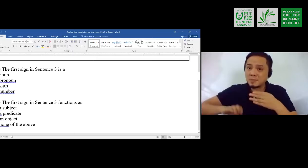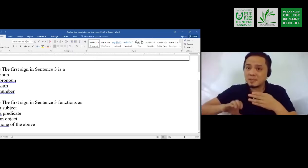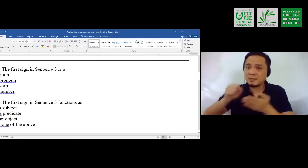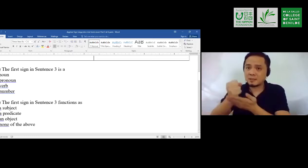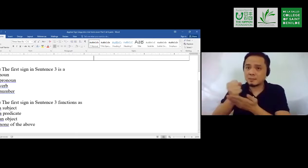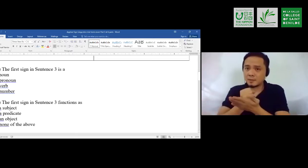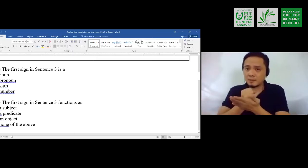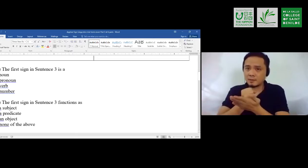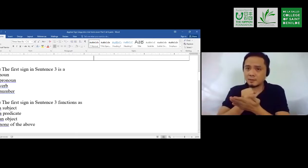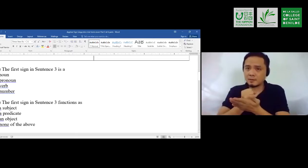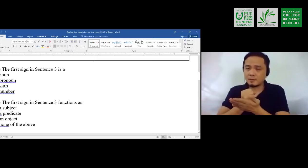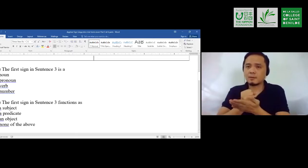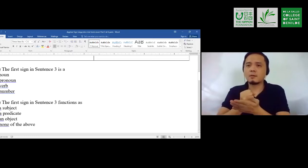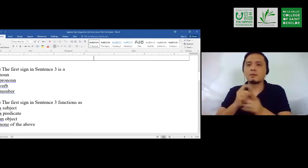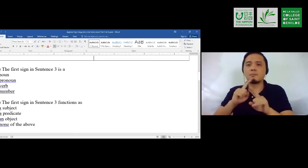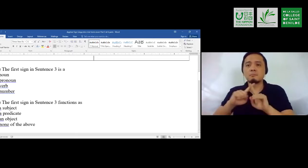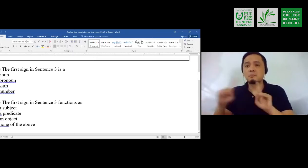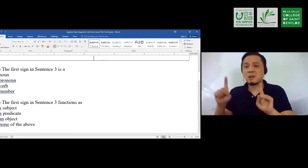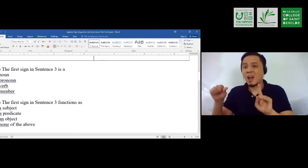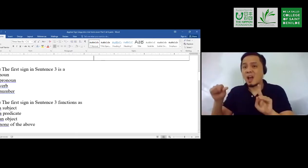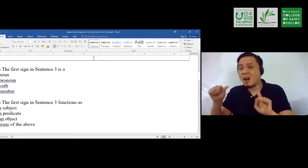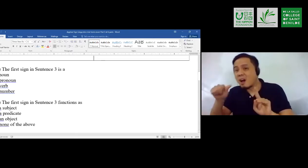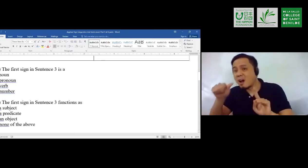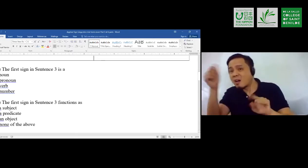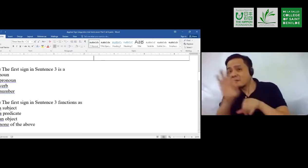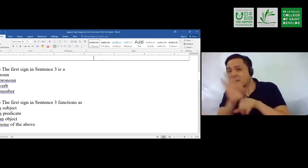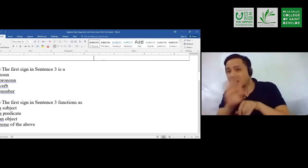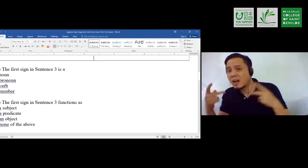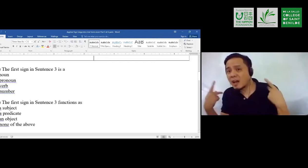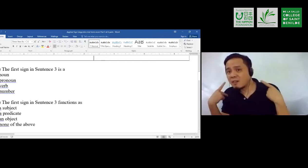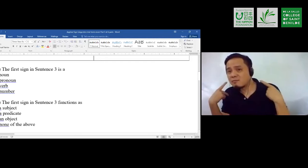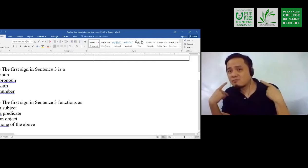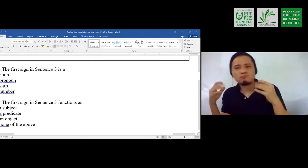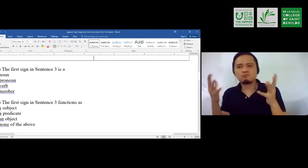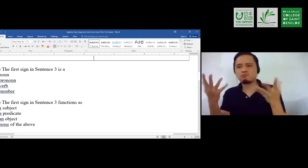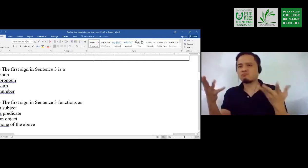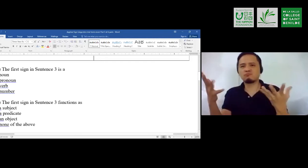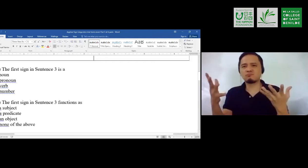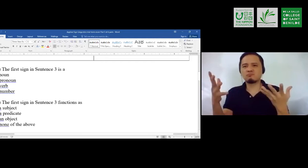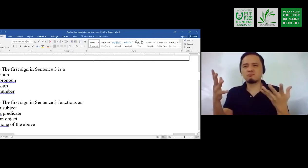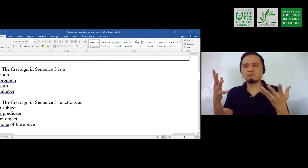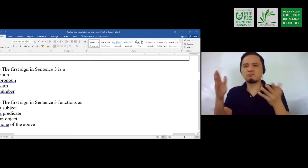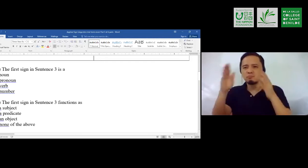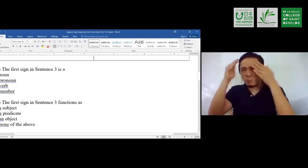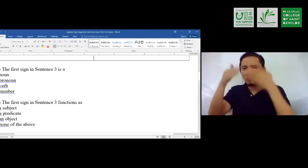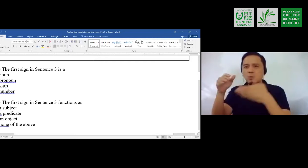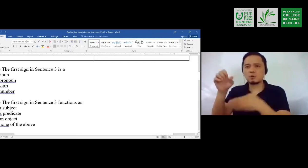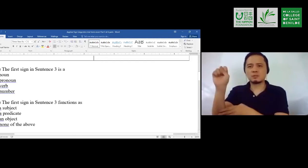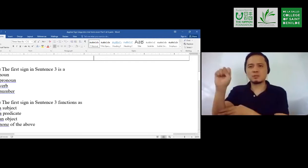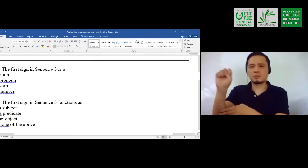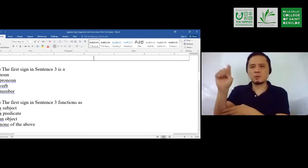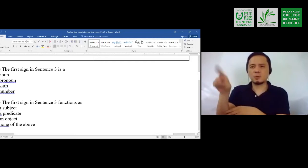as anything else other than a part of the subject. So I'm not sure I explained that clearly before,